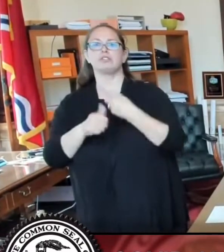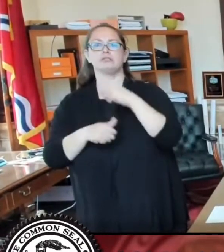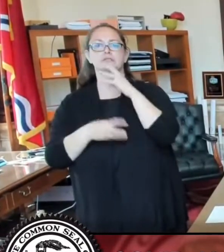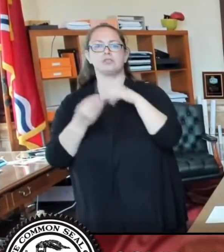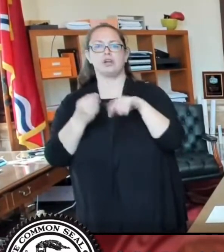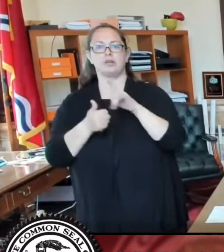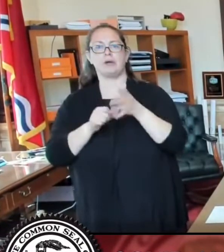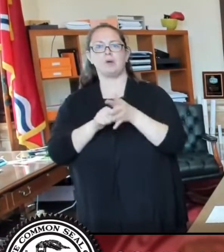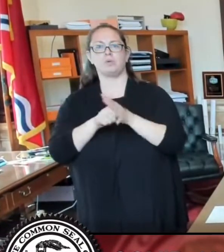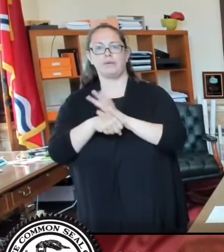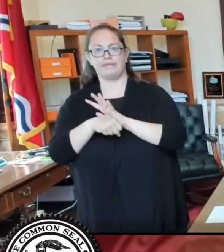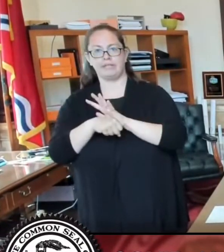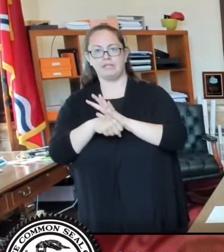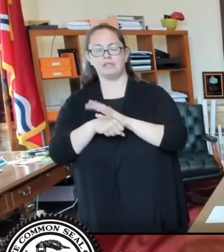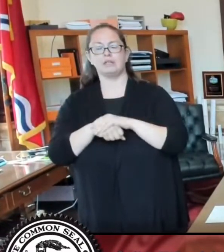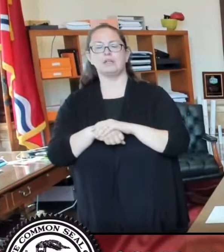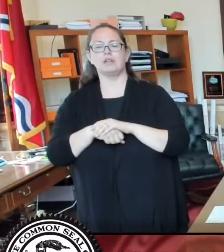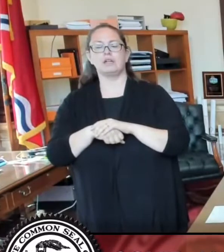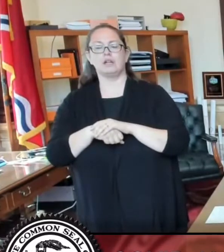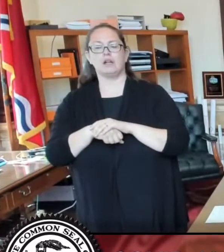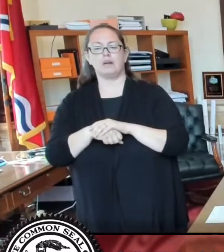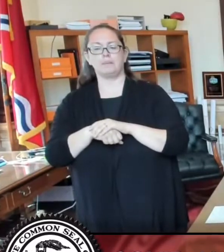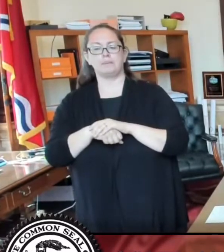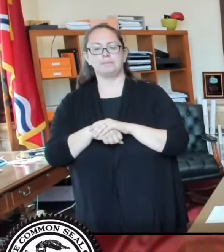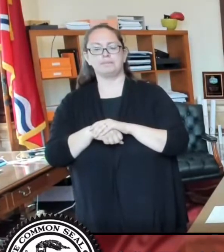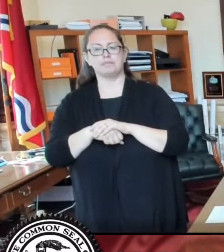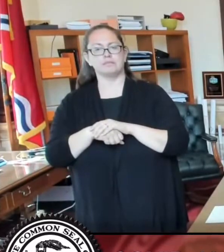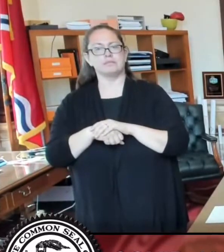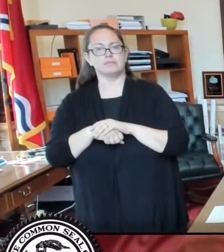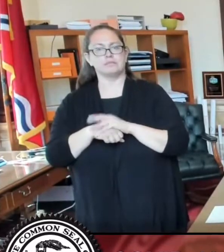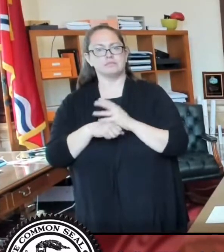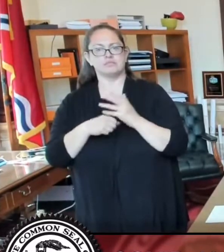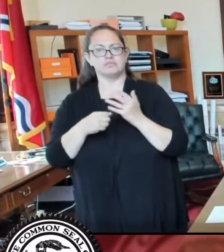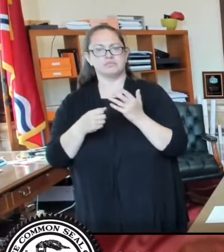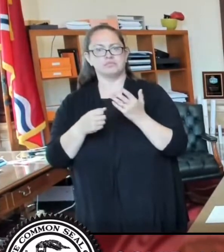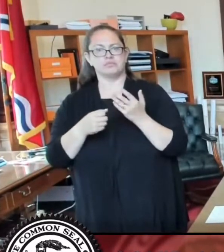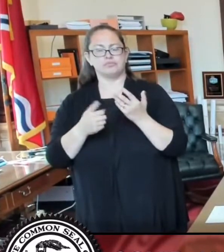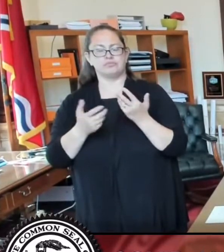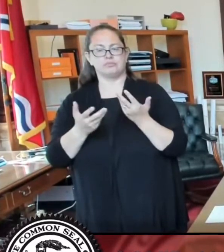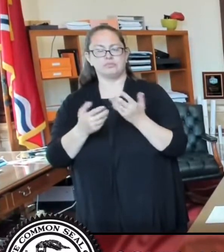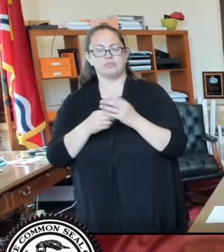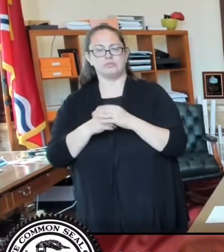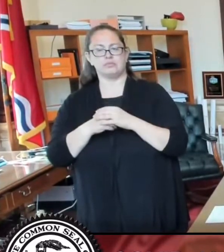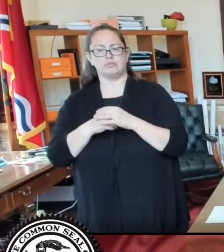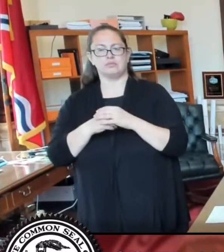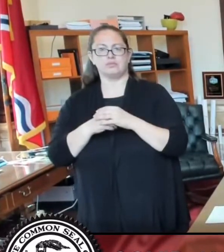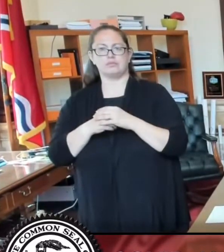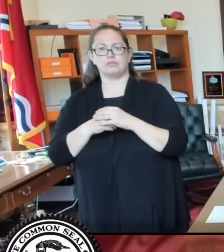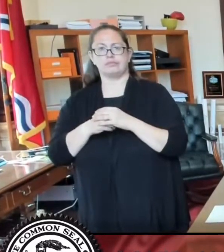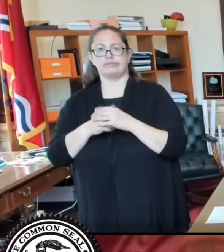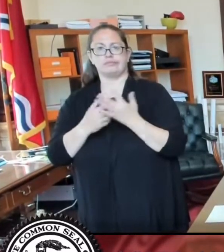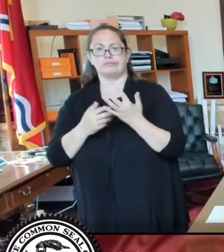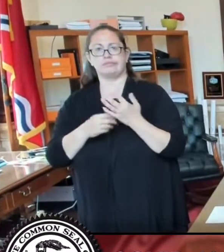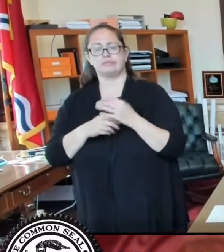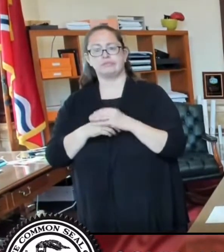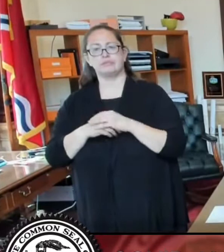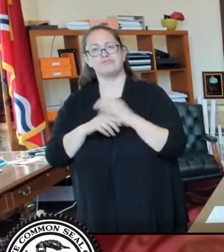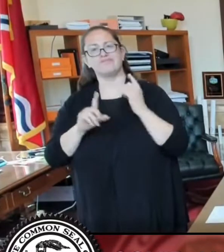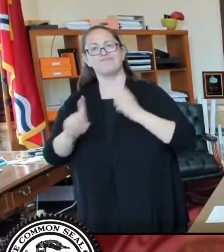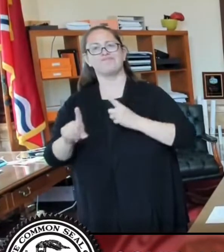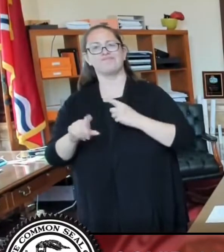COVID. And just to say that, you know, there's some sort